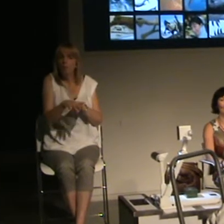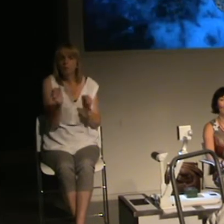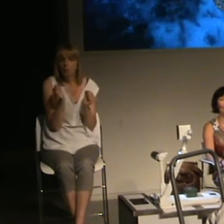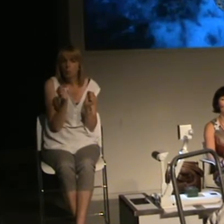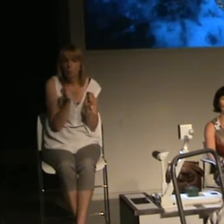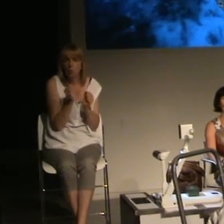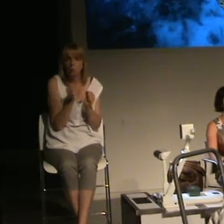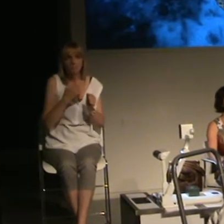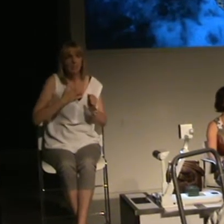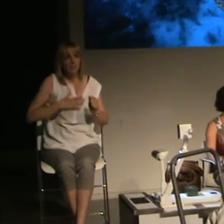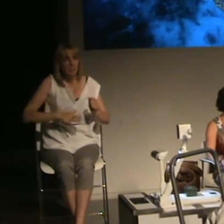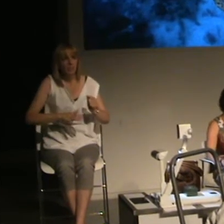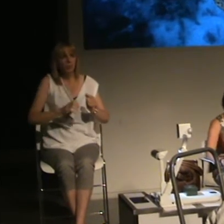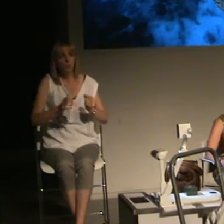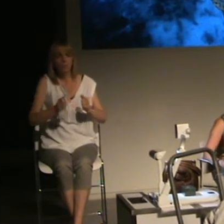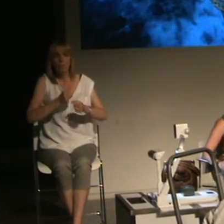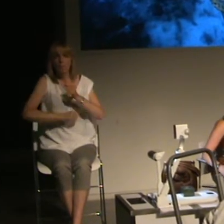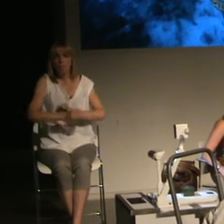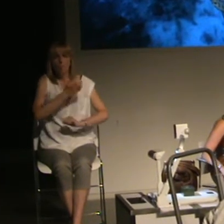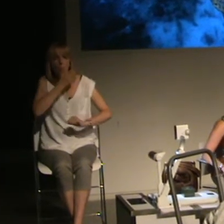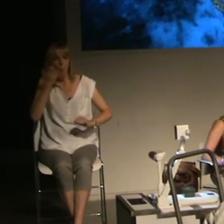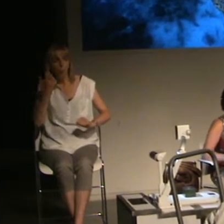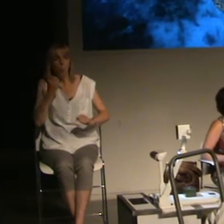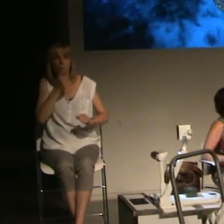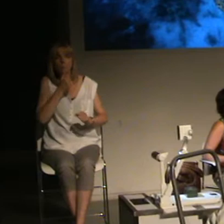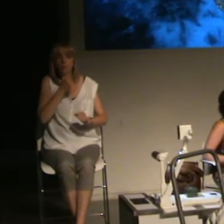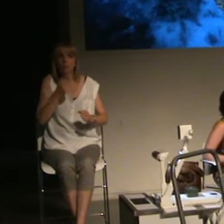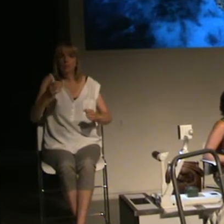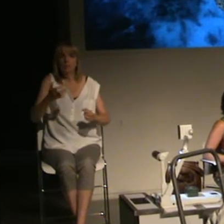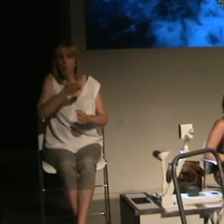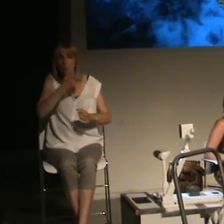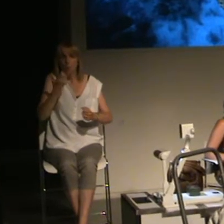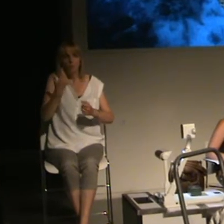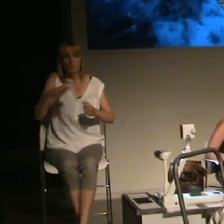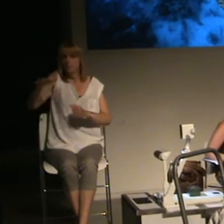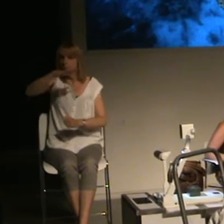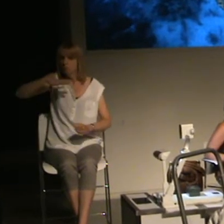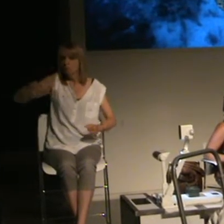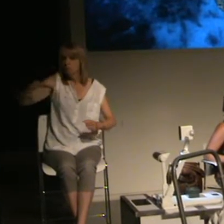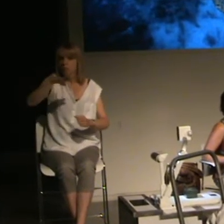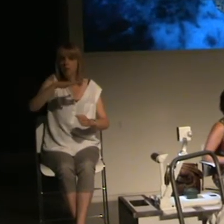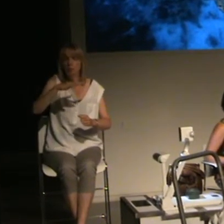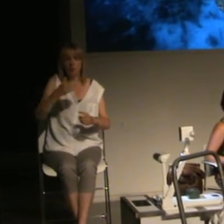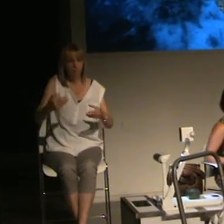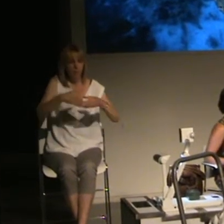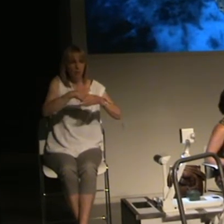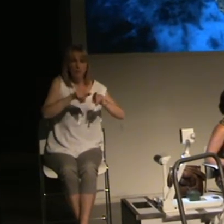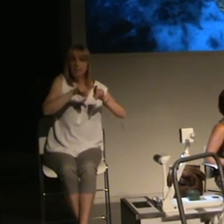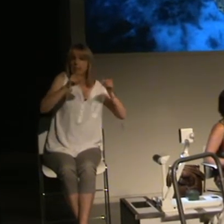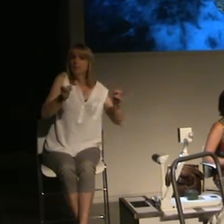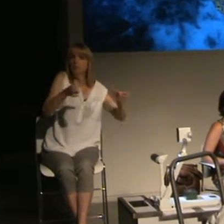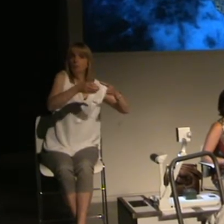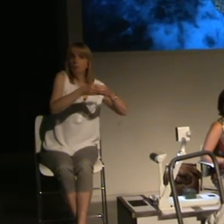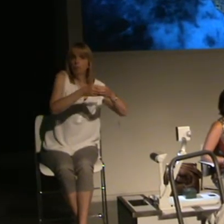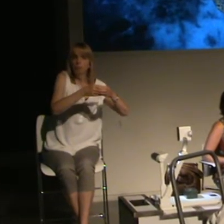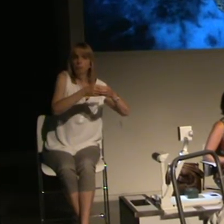the environment to warm themselves. But they belong to a bigger group called archosaurs. And now the group archosaurs you